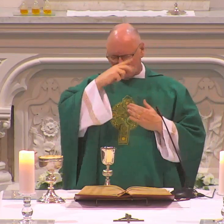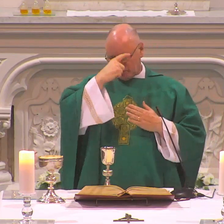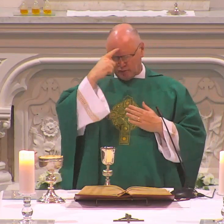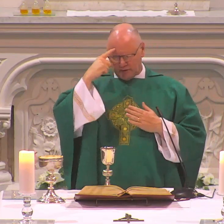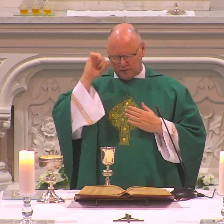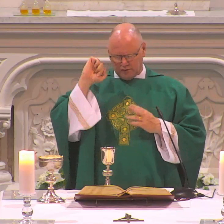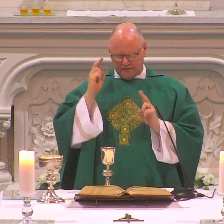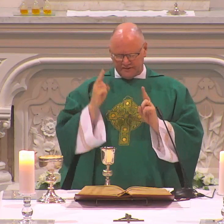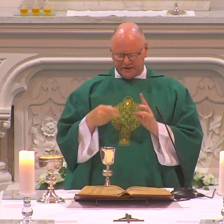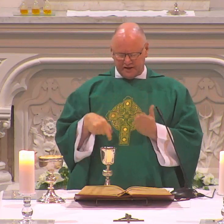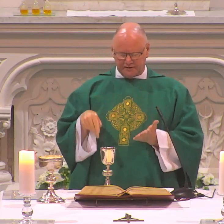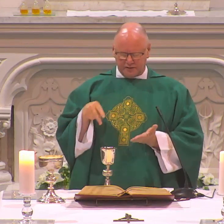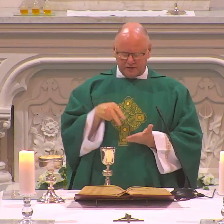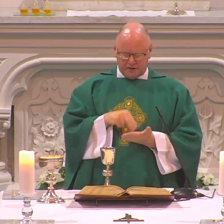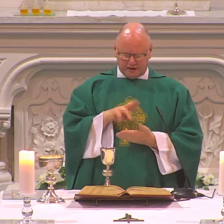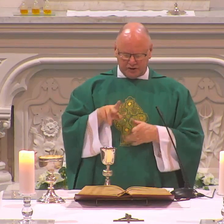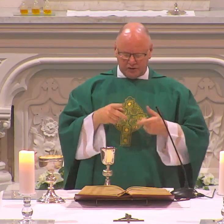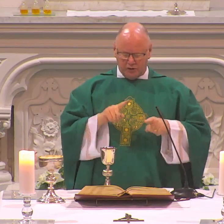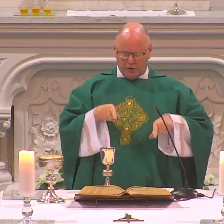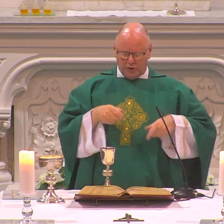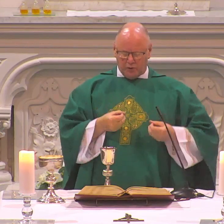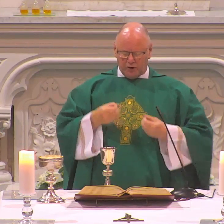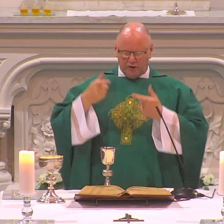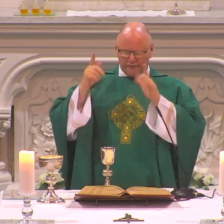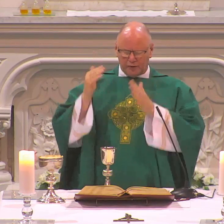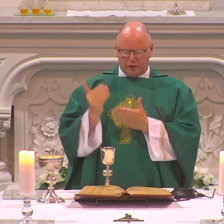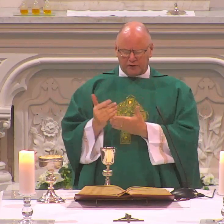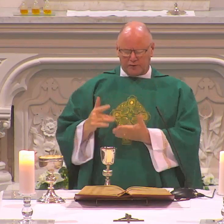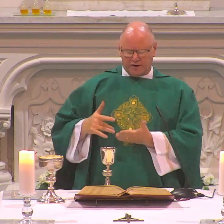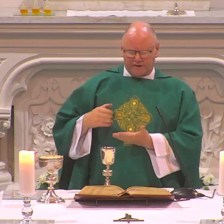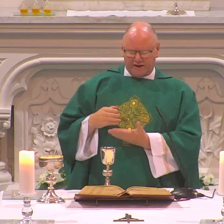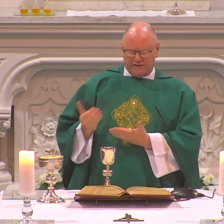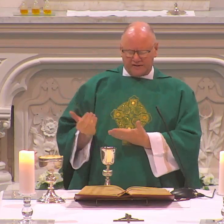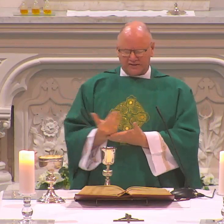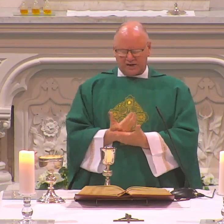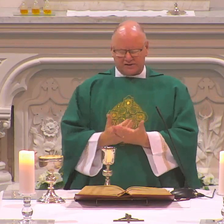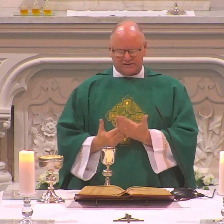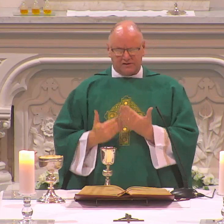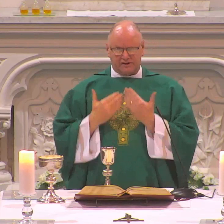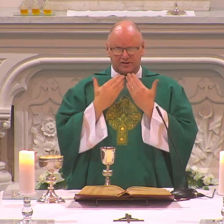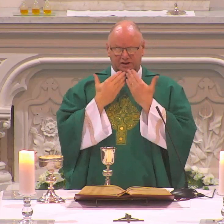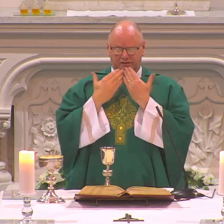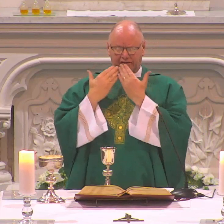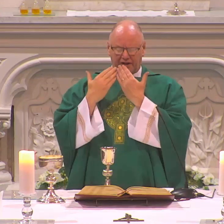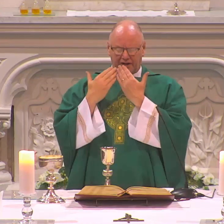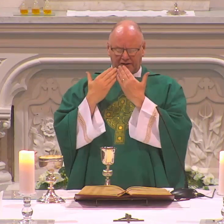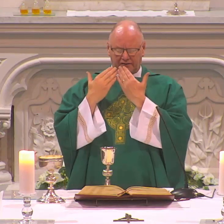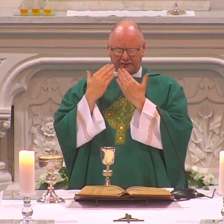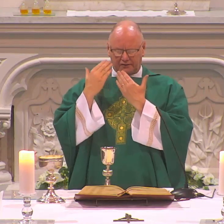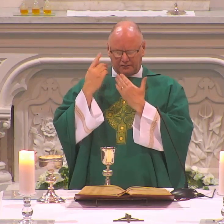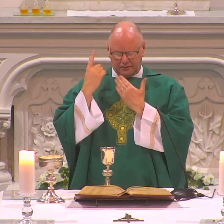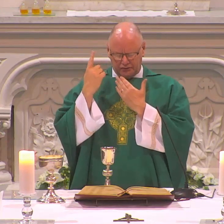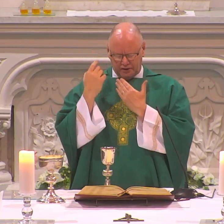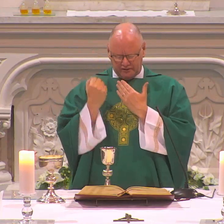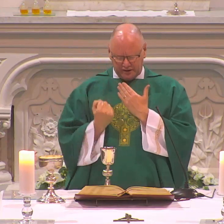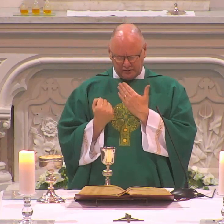the memorial of his death and resurrection, we offer you, Lord, the bread of life and the chalice of salvation, giving thanks